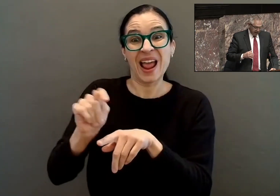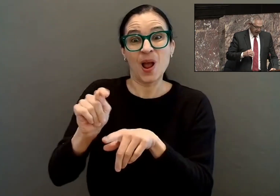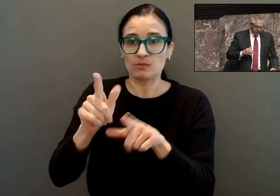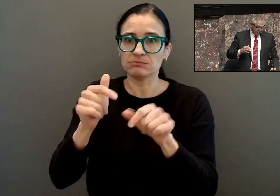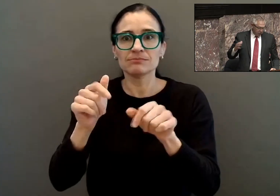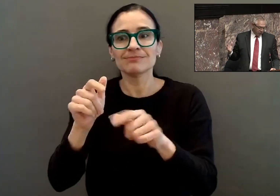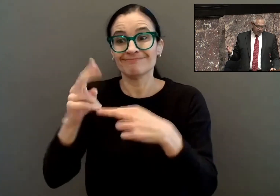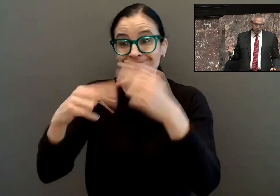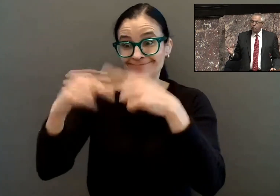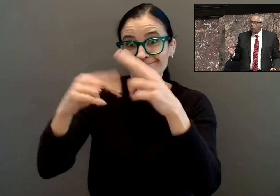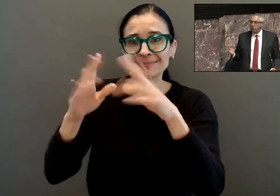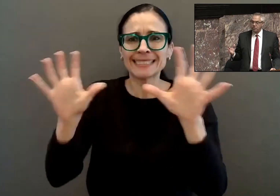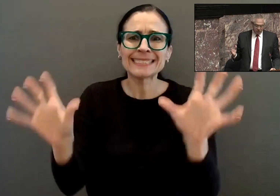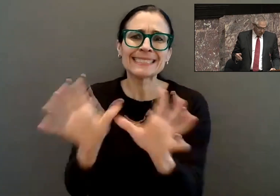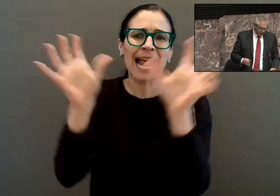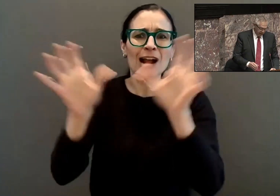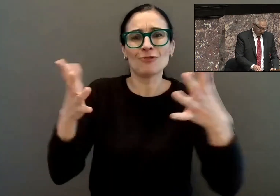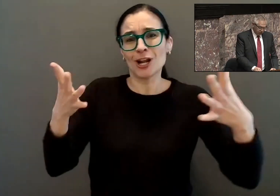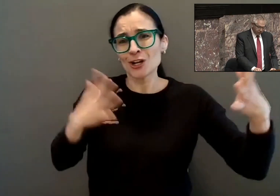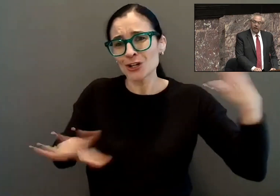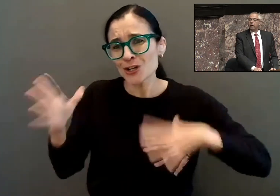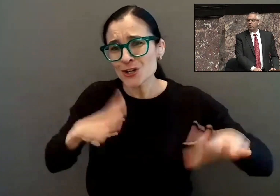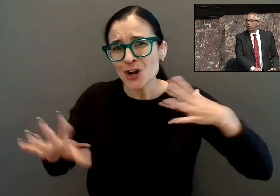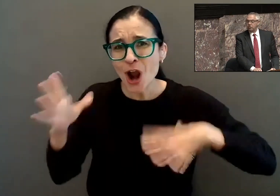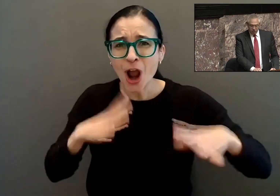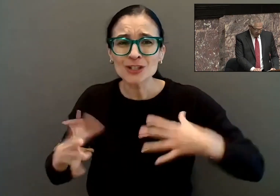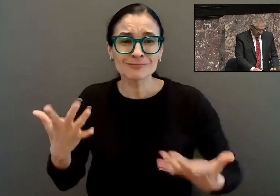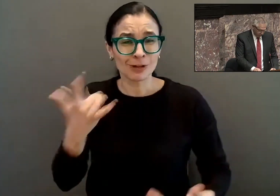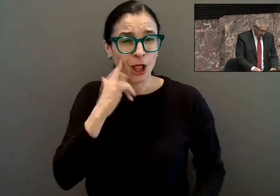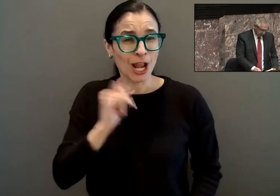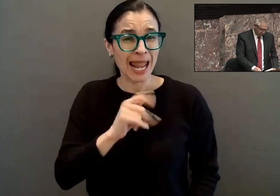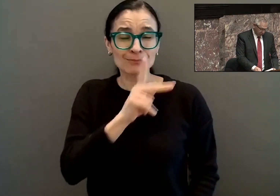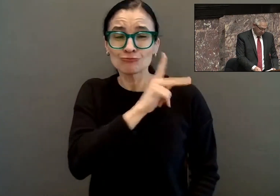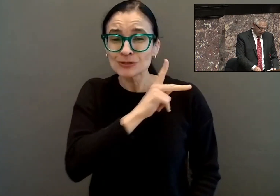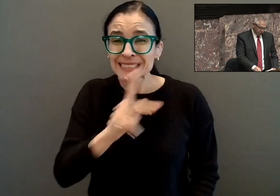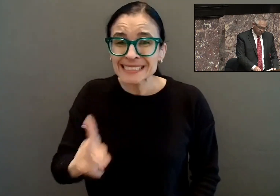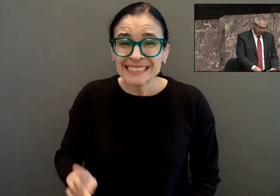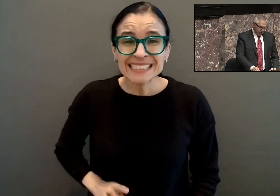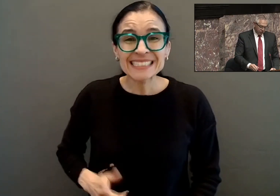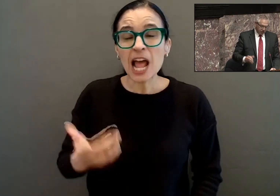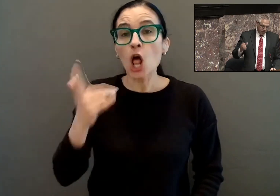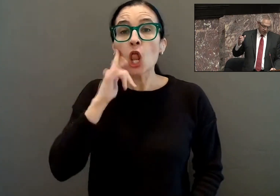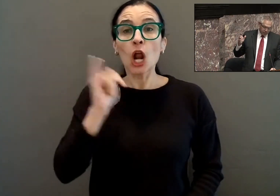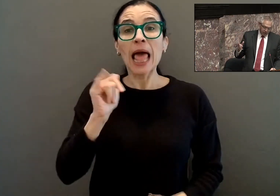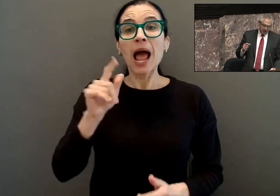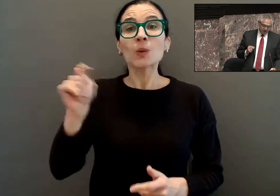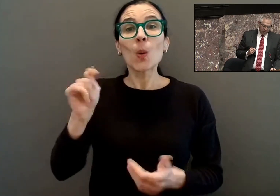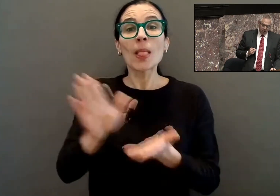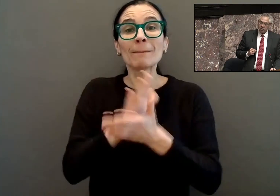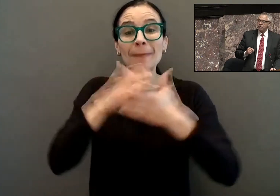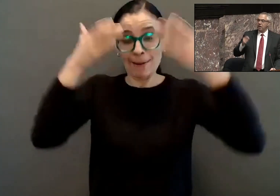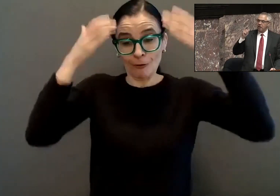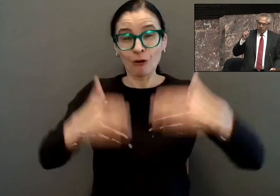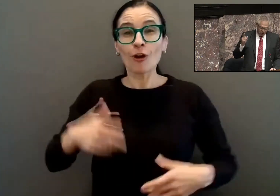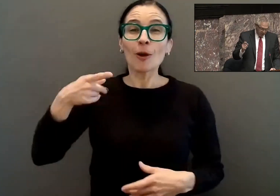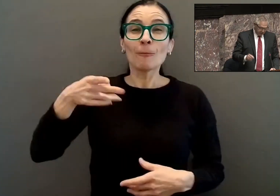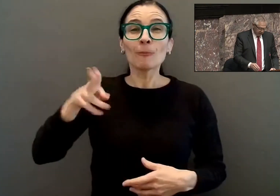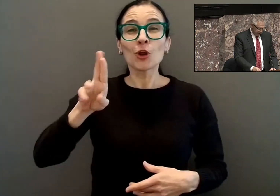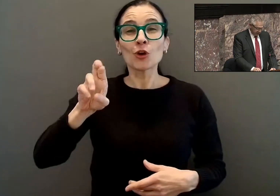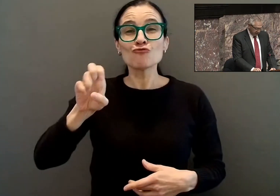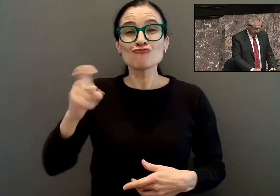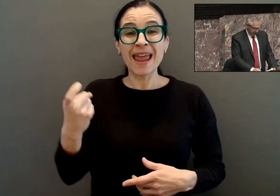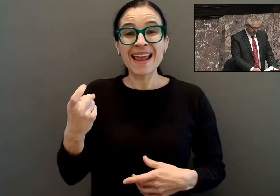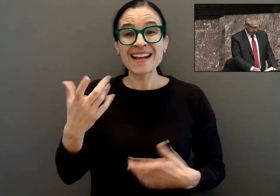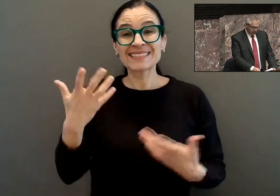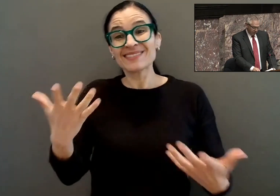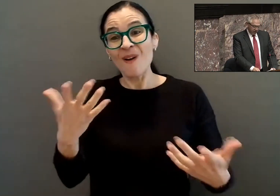princesses and Purex rolls to a very large T-Rex, were a pleasure. Judging the prettiest outhouse, not an